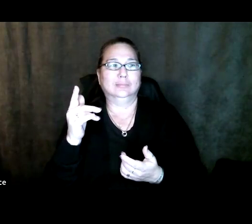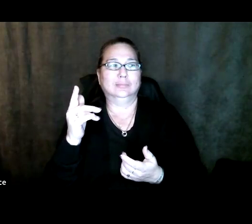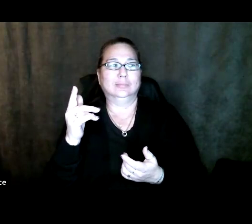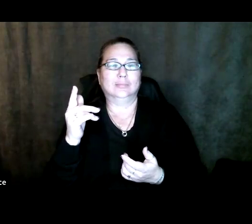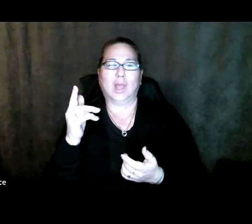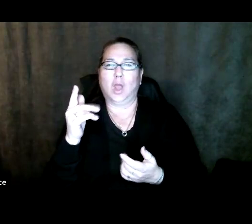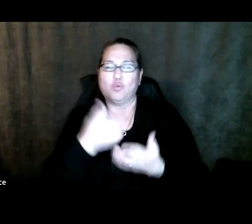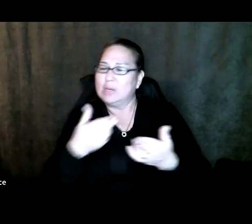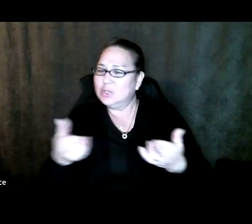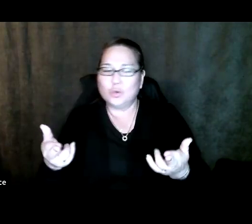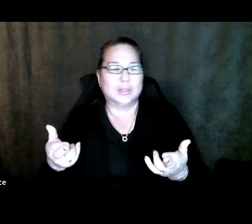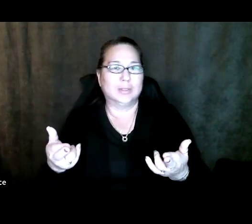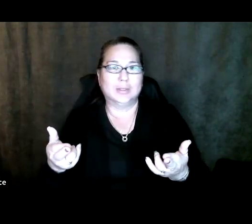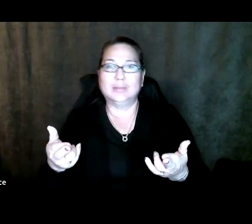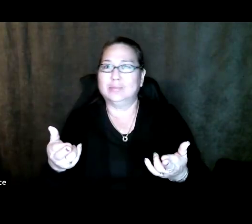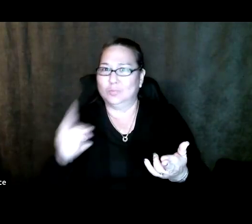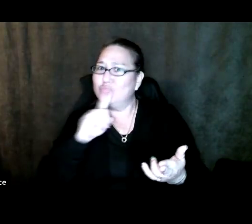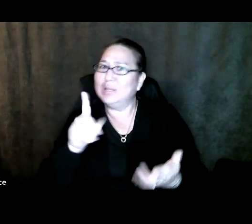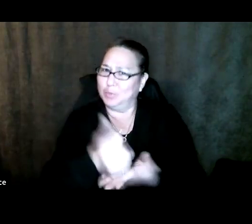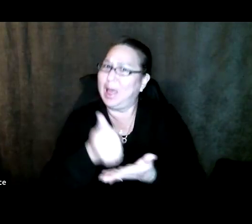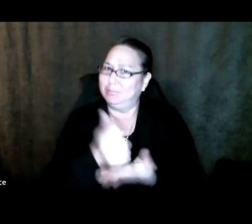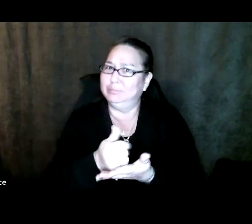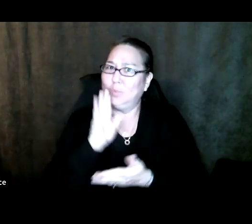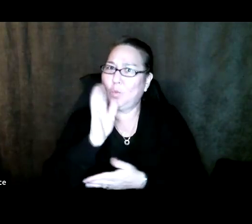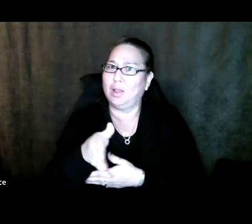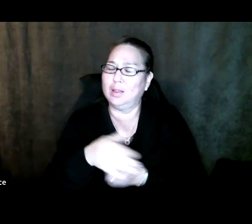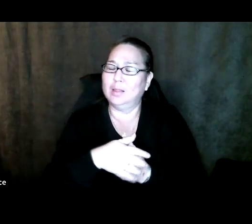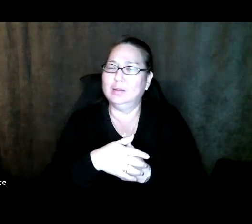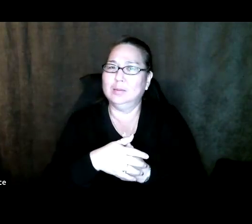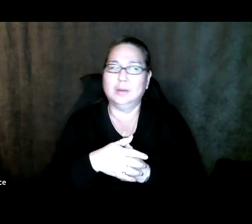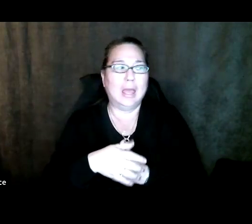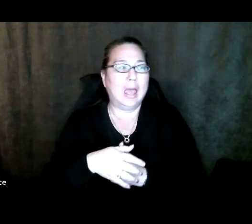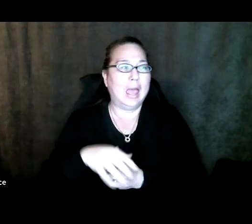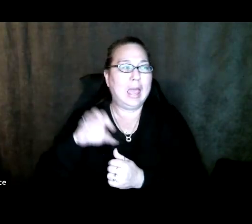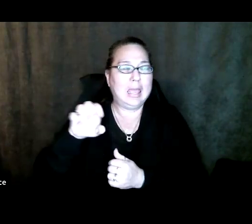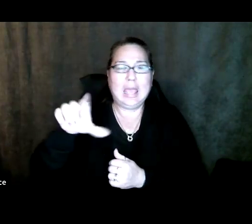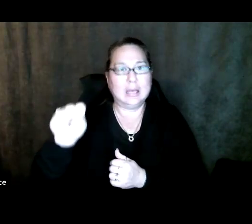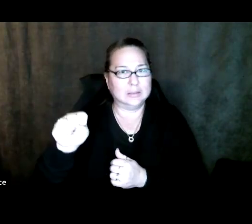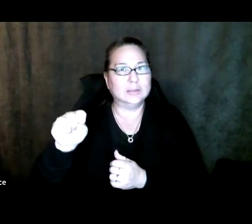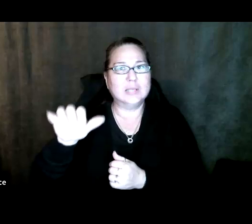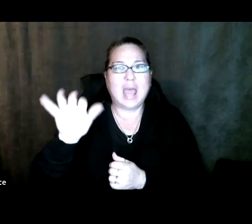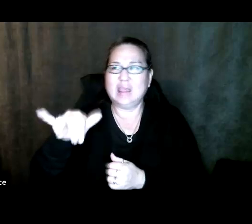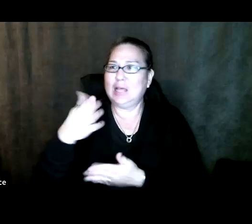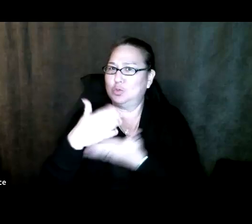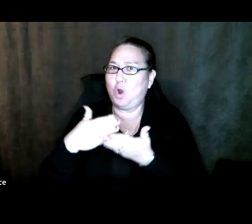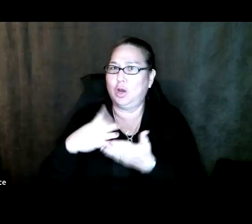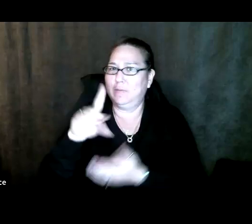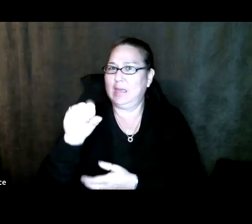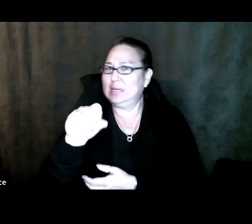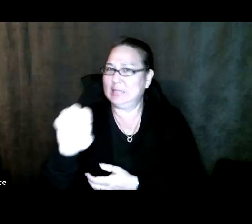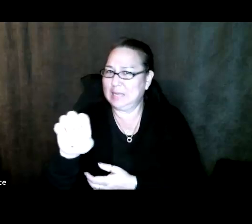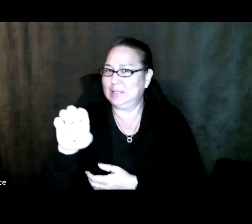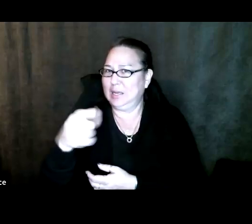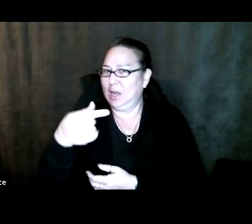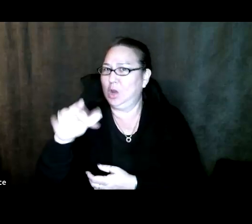but resources are helpful. And the Ellis is an example of a school that's part of a new DESE grant this year. And that is allowing